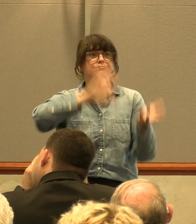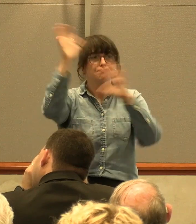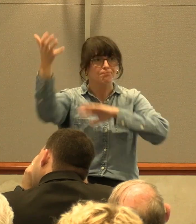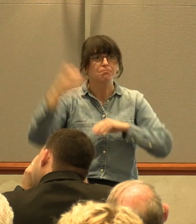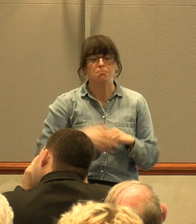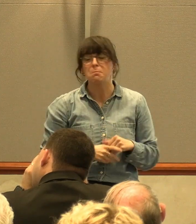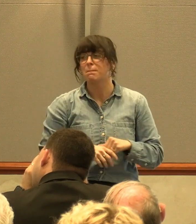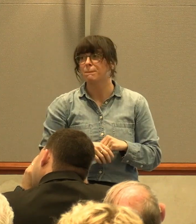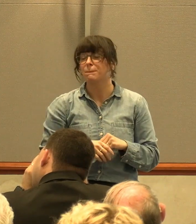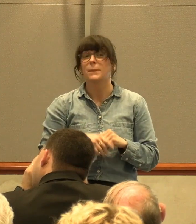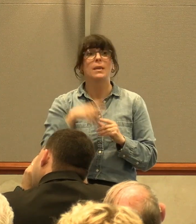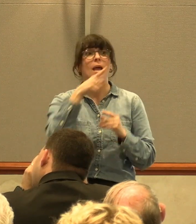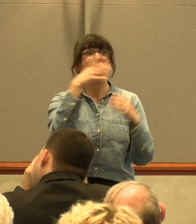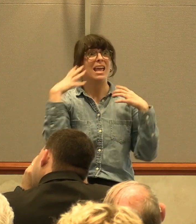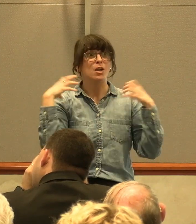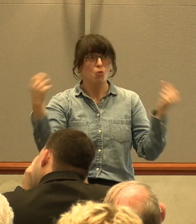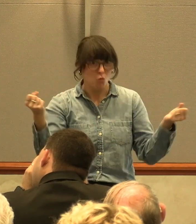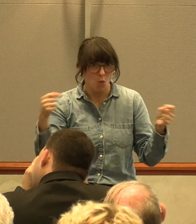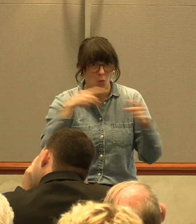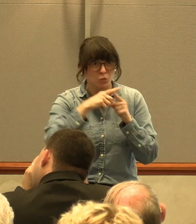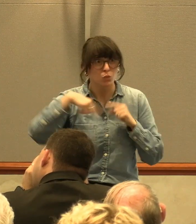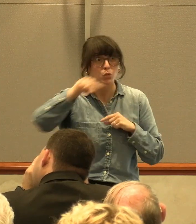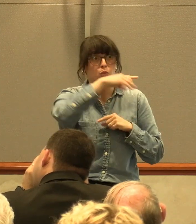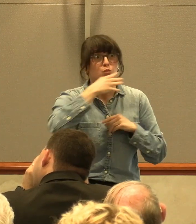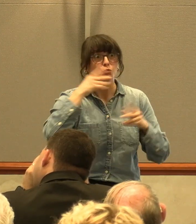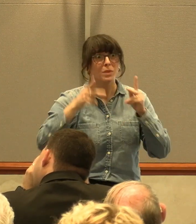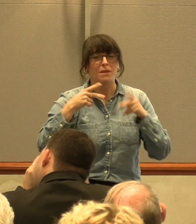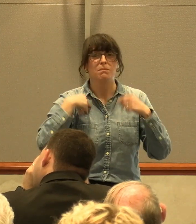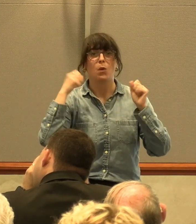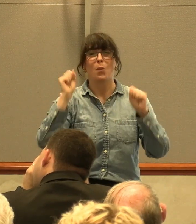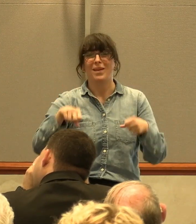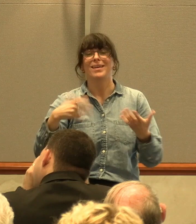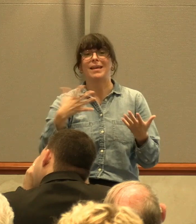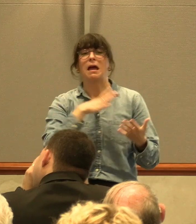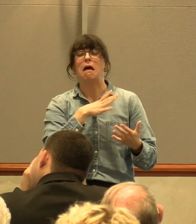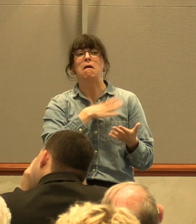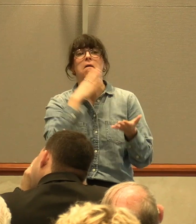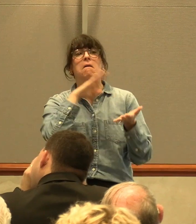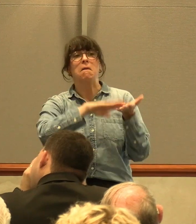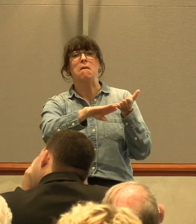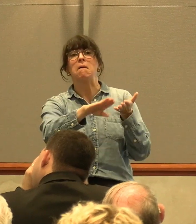In fact, he's such a hero to the Jewish people that we can even give him a pass for